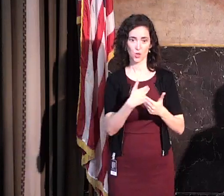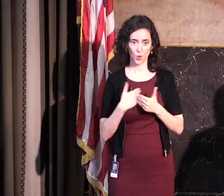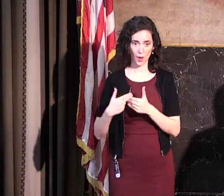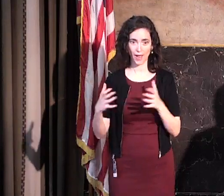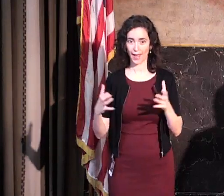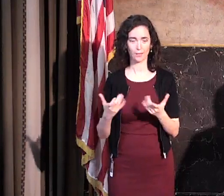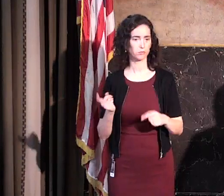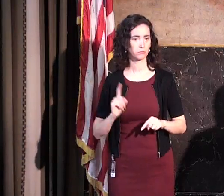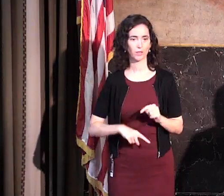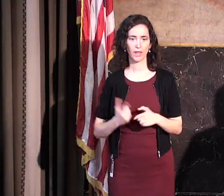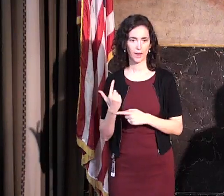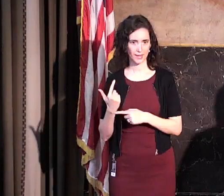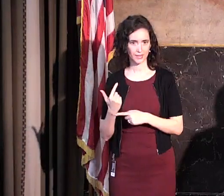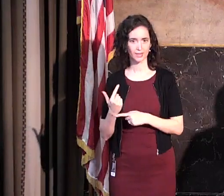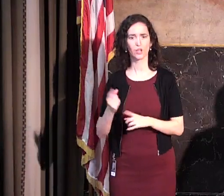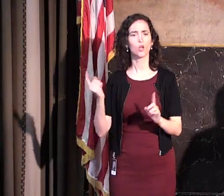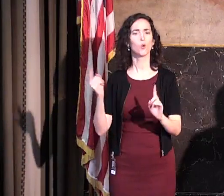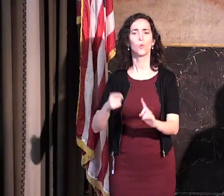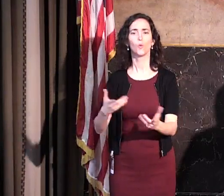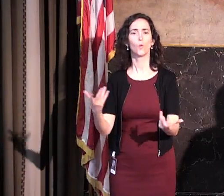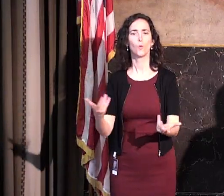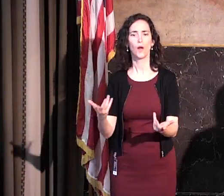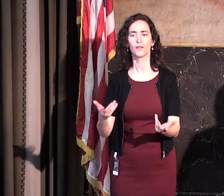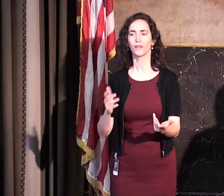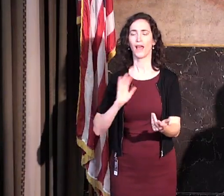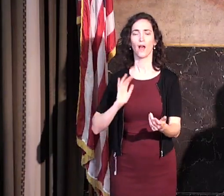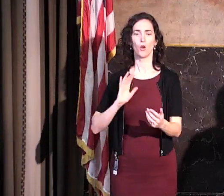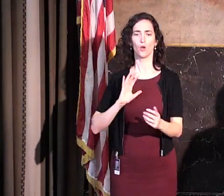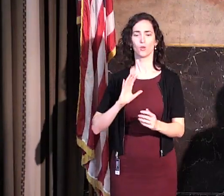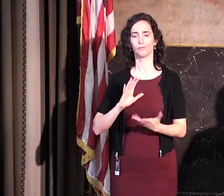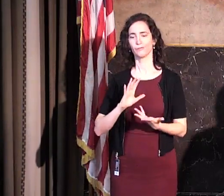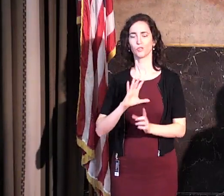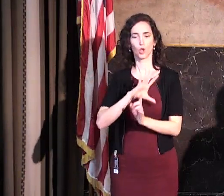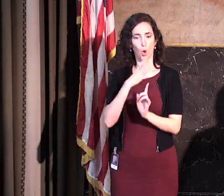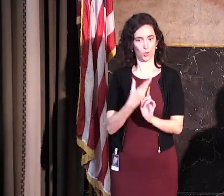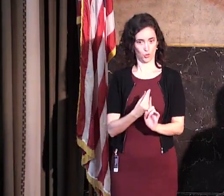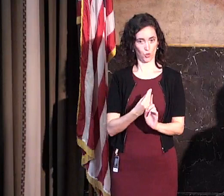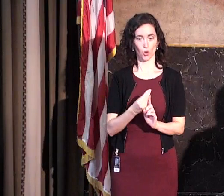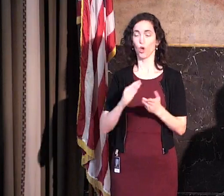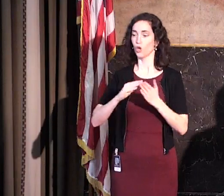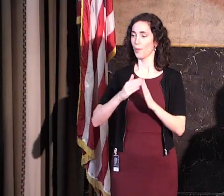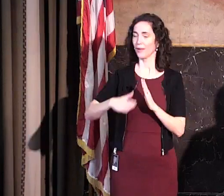able to learn more about our culture, to be able to introduce the kids to our culture.